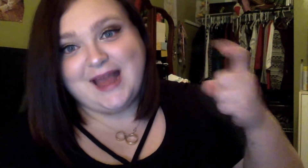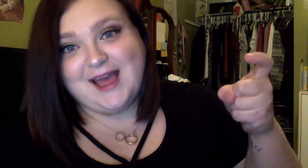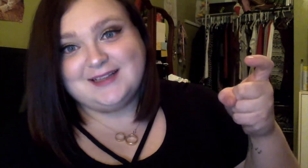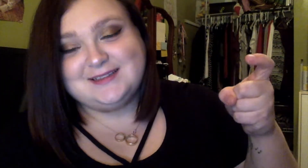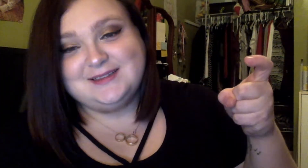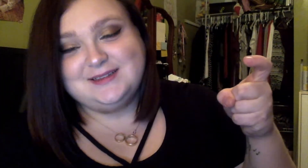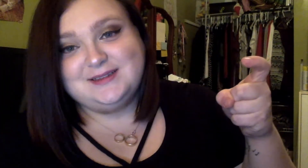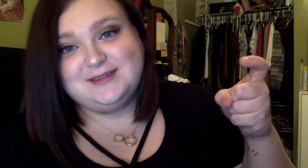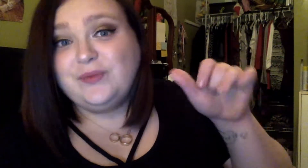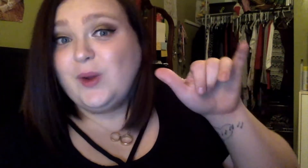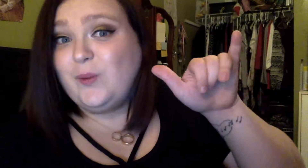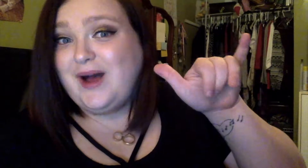At. Y.